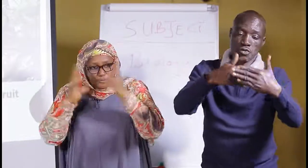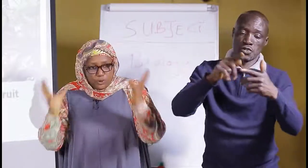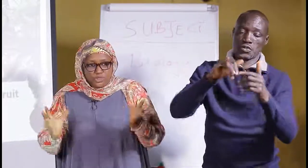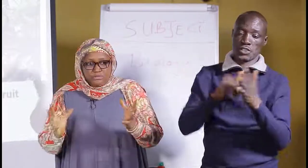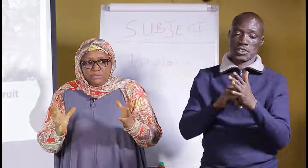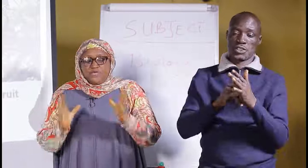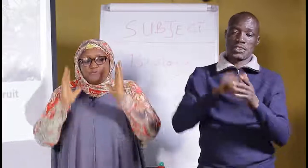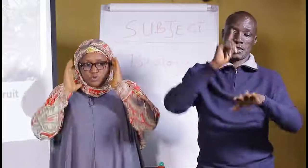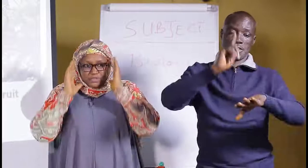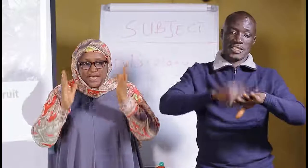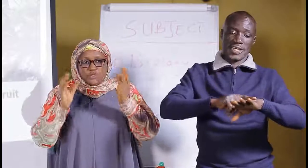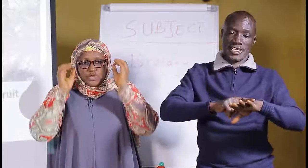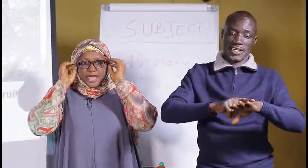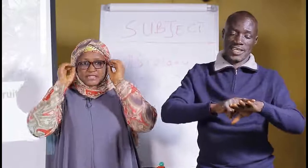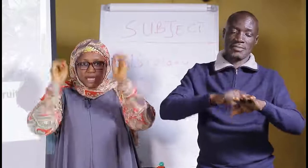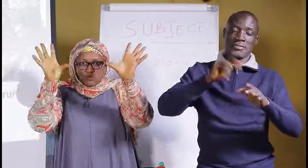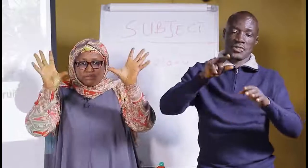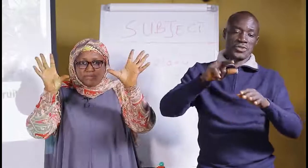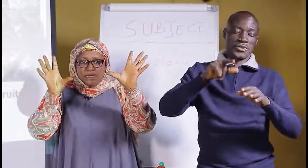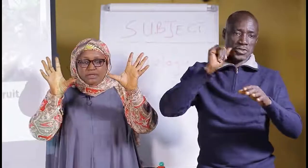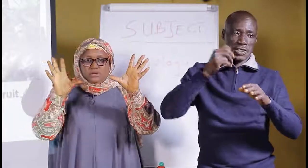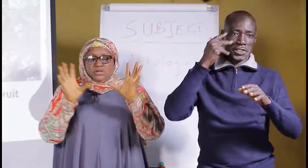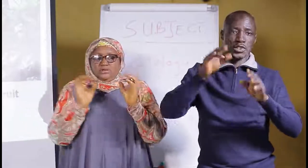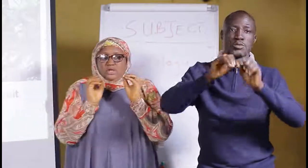of explosion, if you be there, you hear a sound.